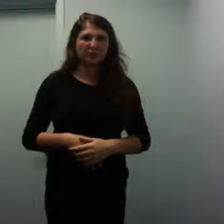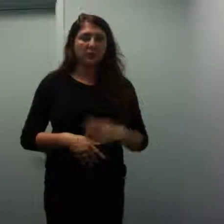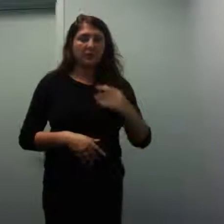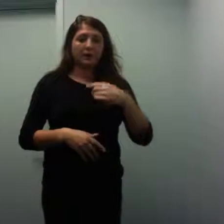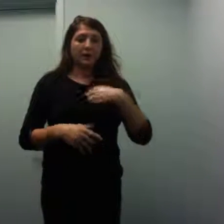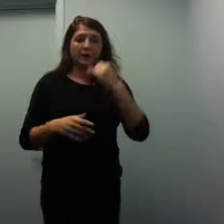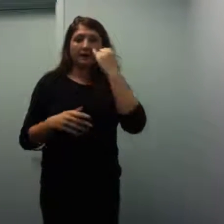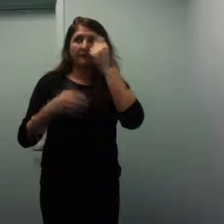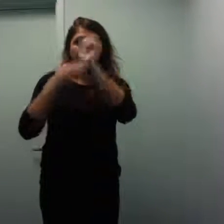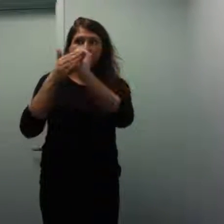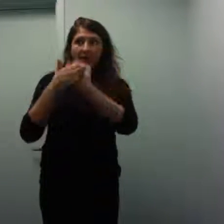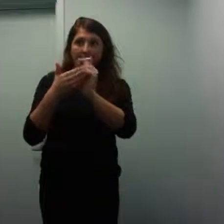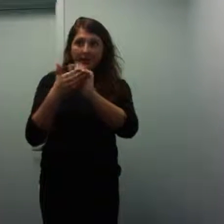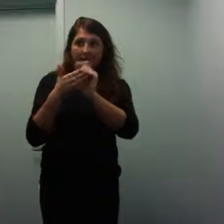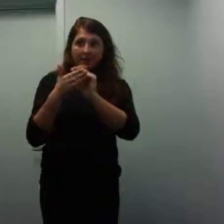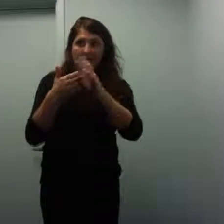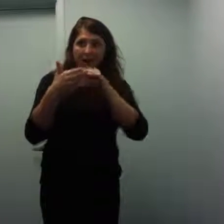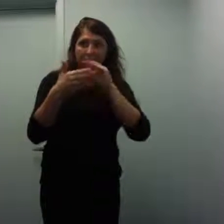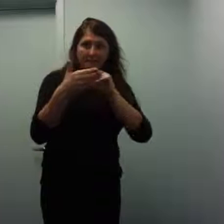down as we go.